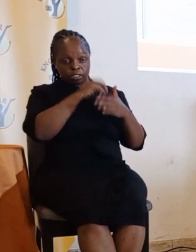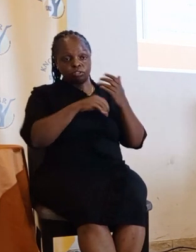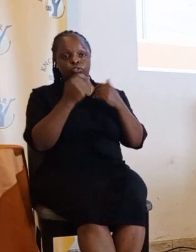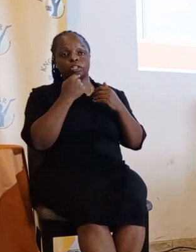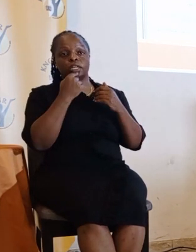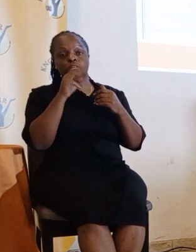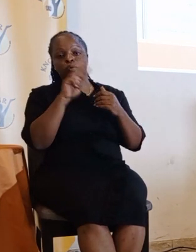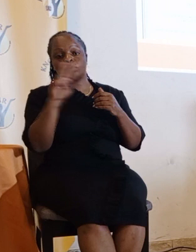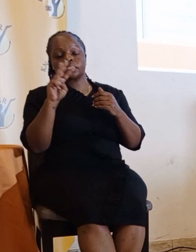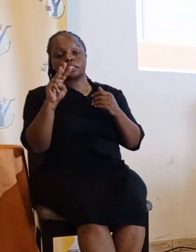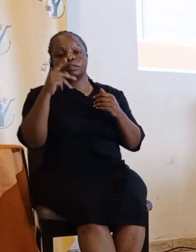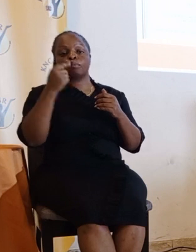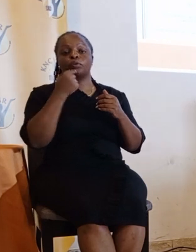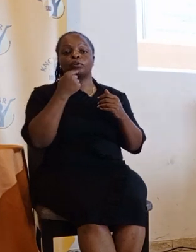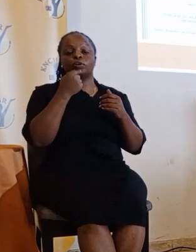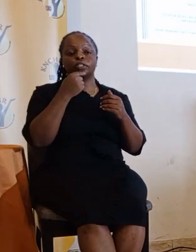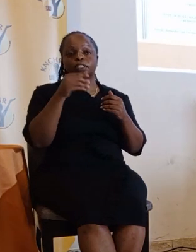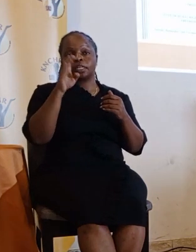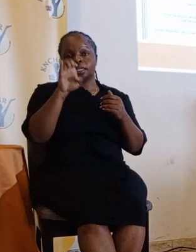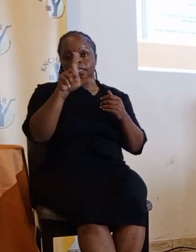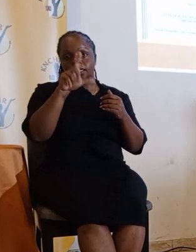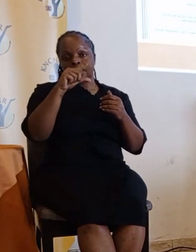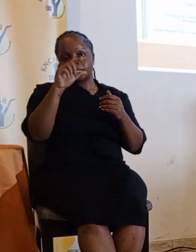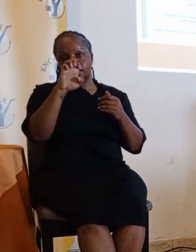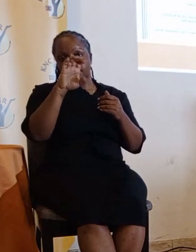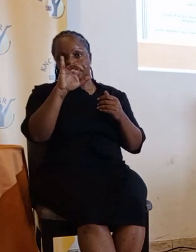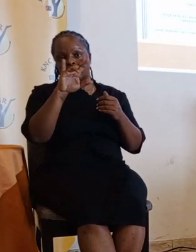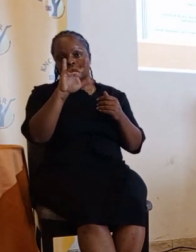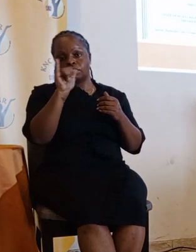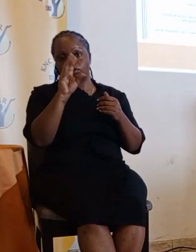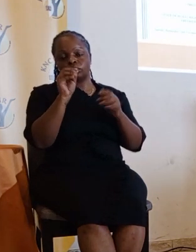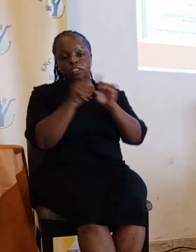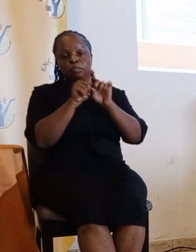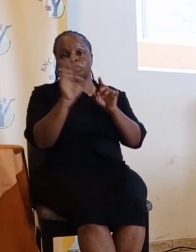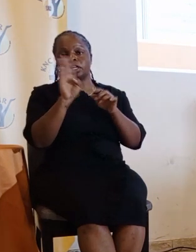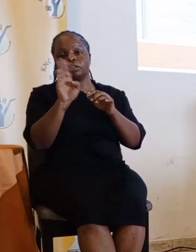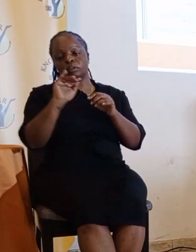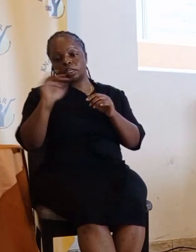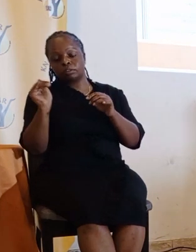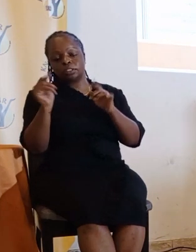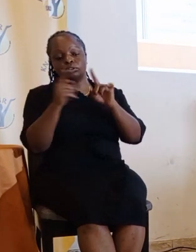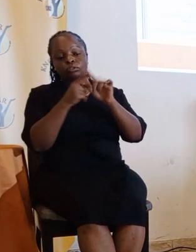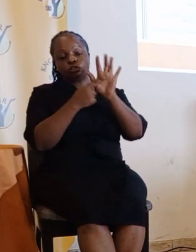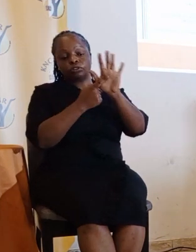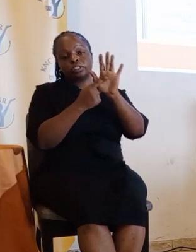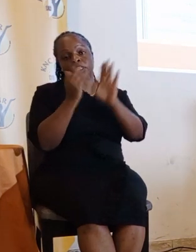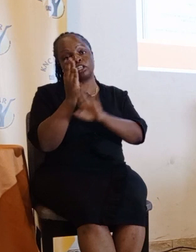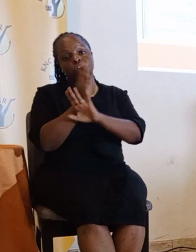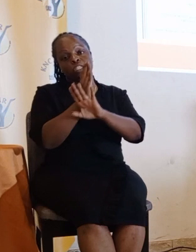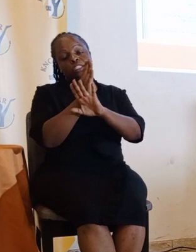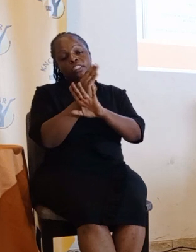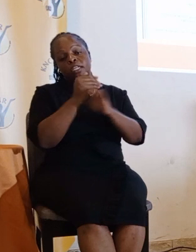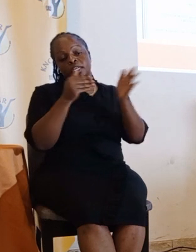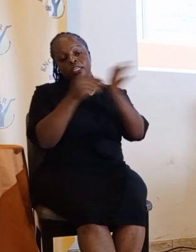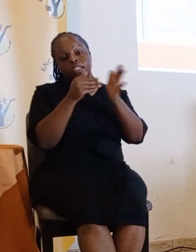Pokot, Elgeyo Marakwet, and Baringo counties amid the enhanced security operations against